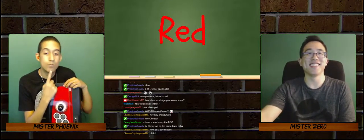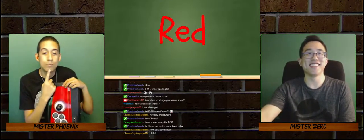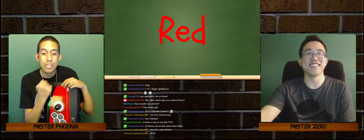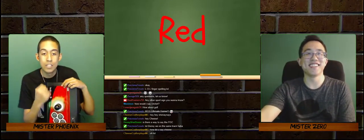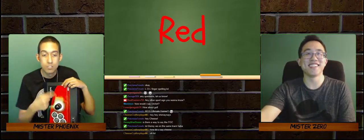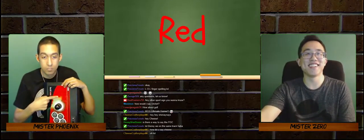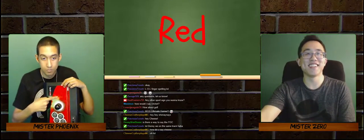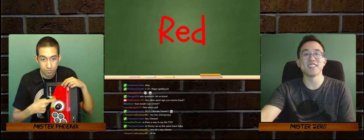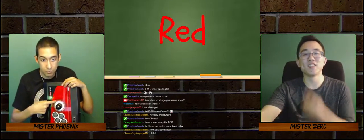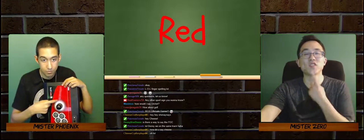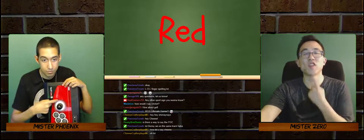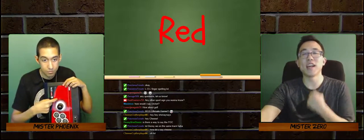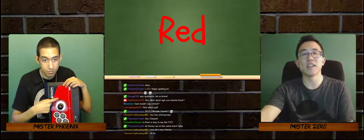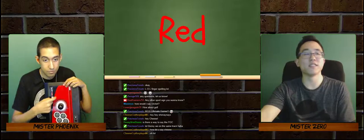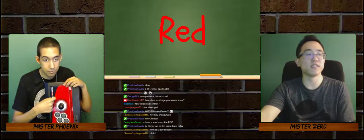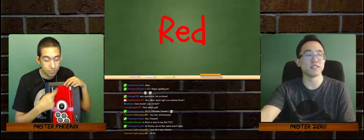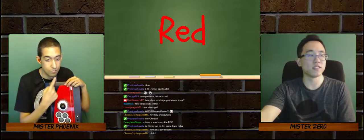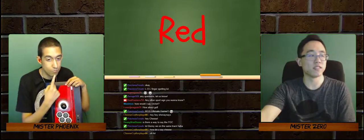Red.